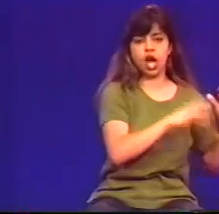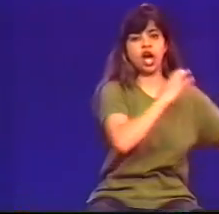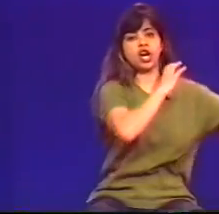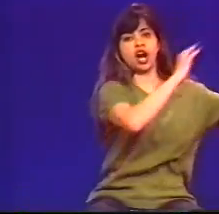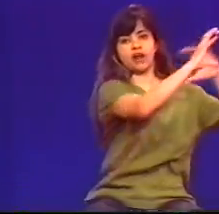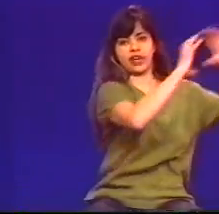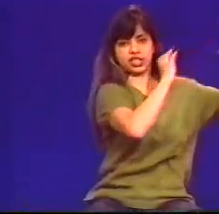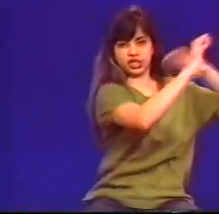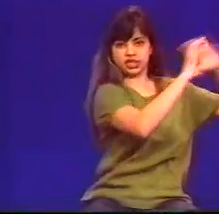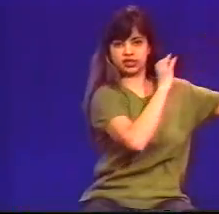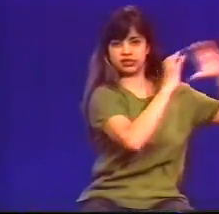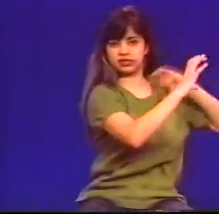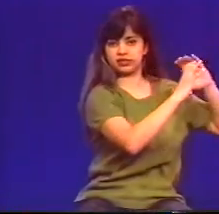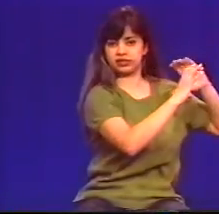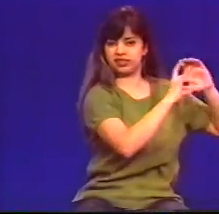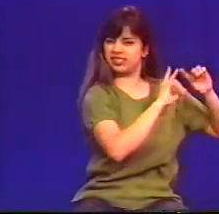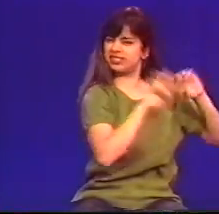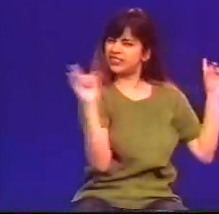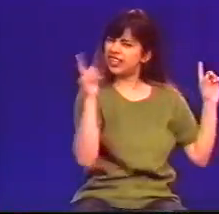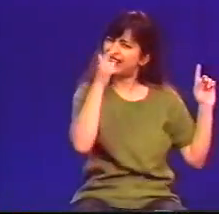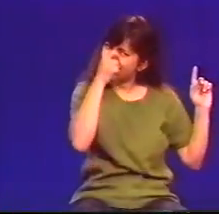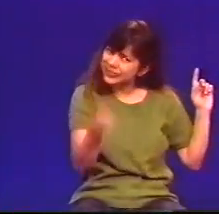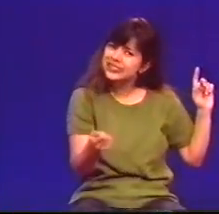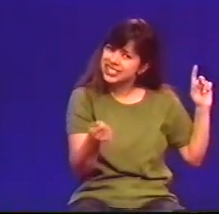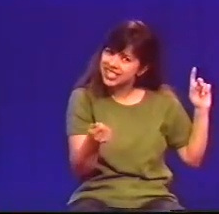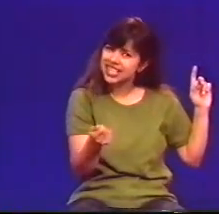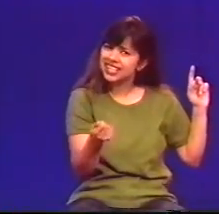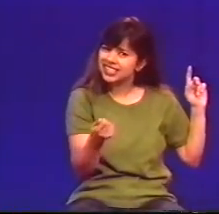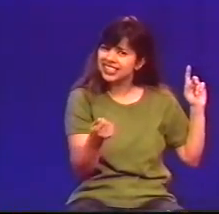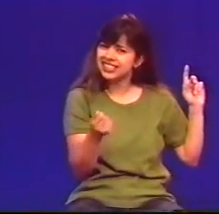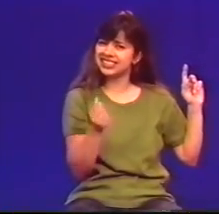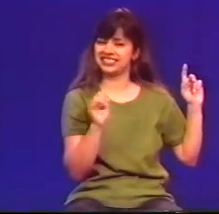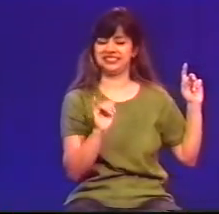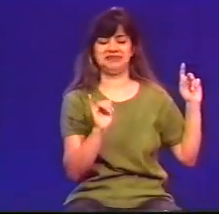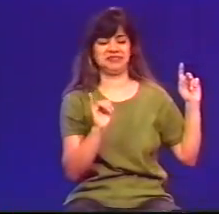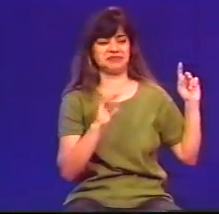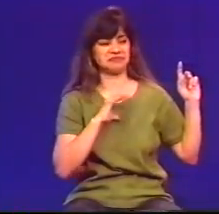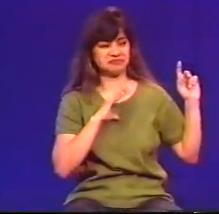In Pakistan, our sign for conference is more like your sign for communicate or conversation.